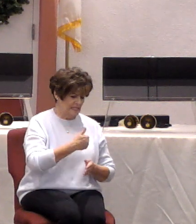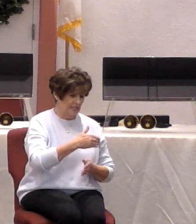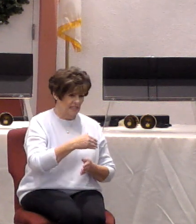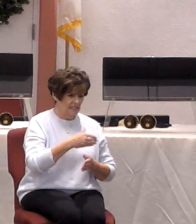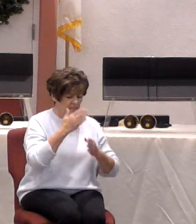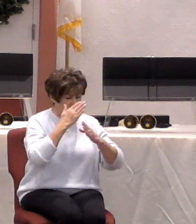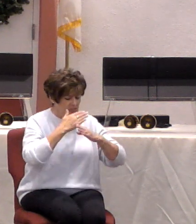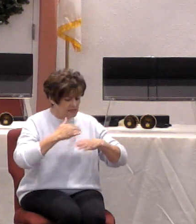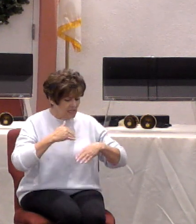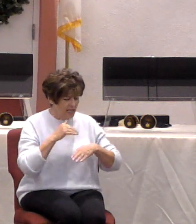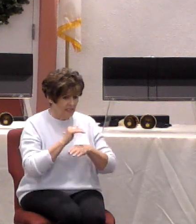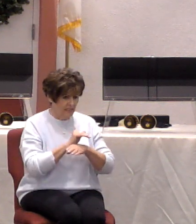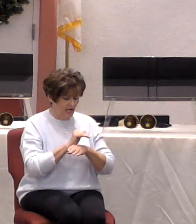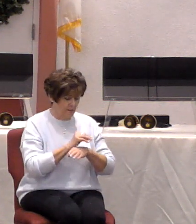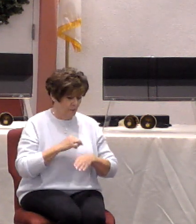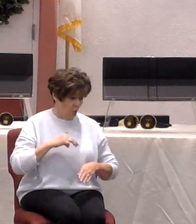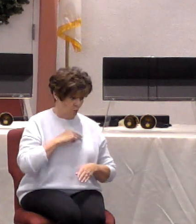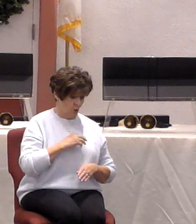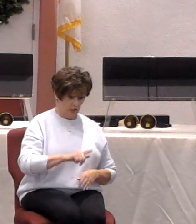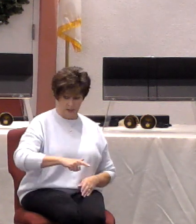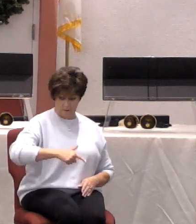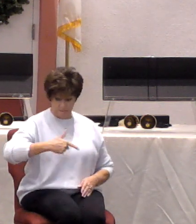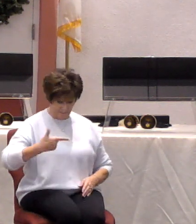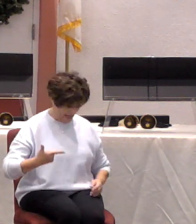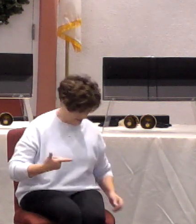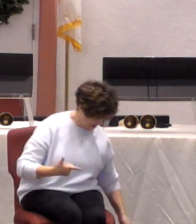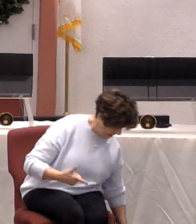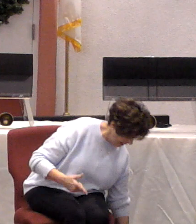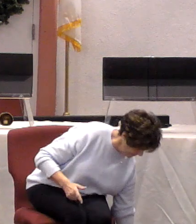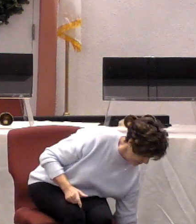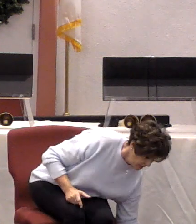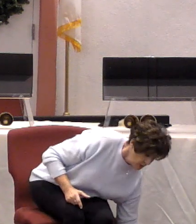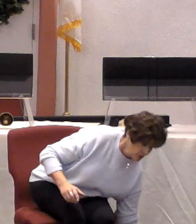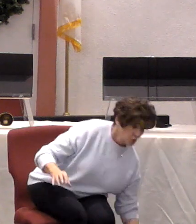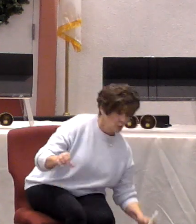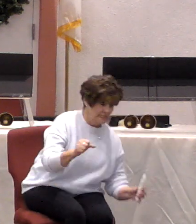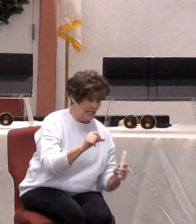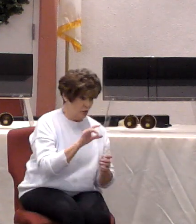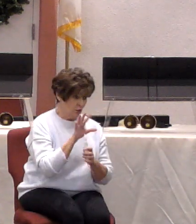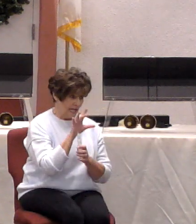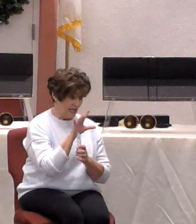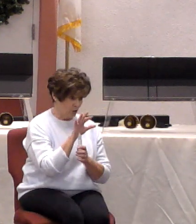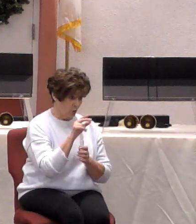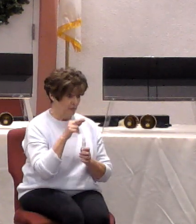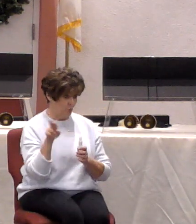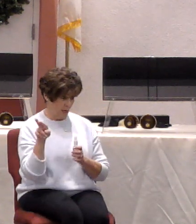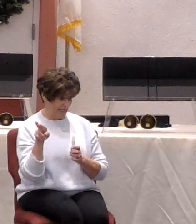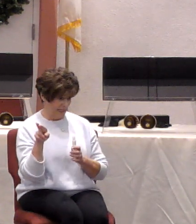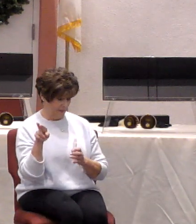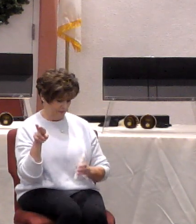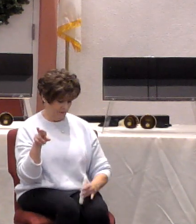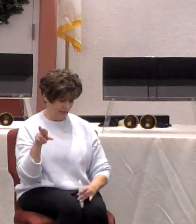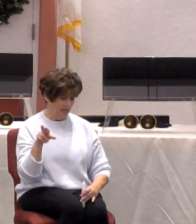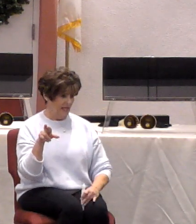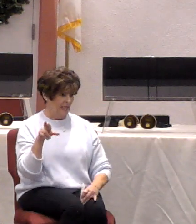also going to be passing the light. So you may want to take out your candles and be ready. And as we are singing,